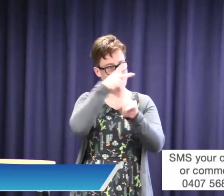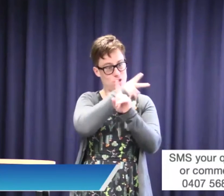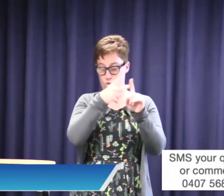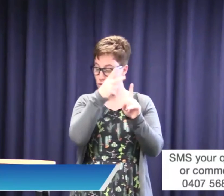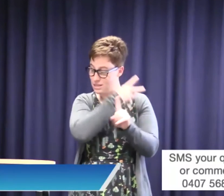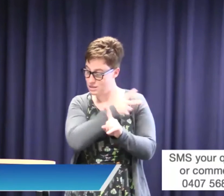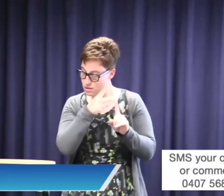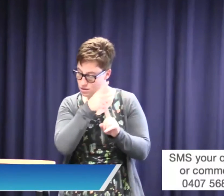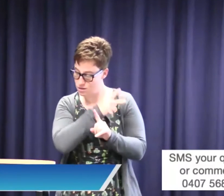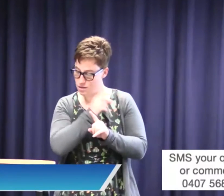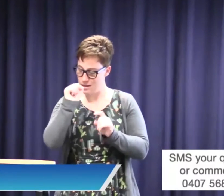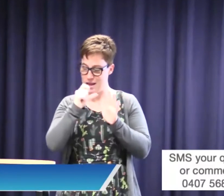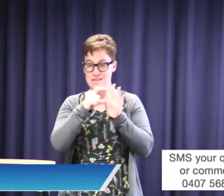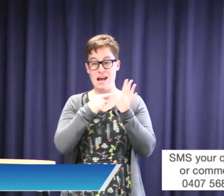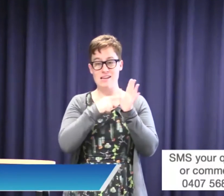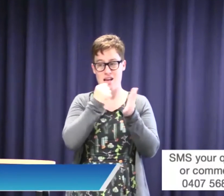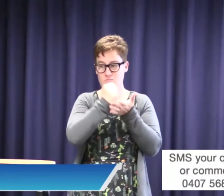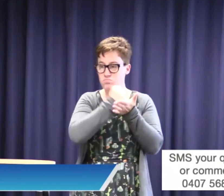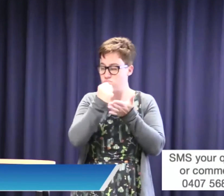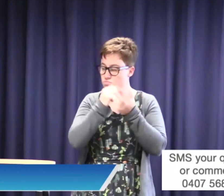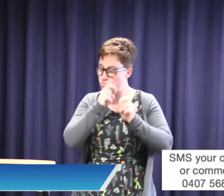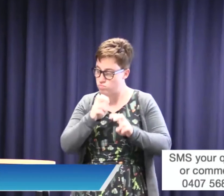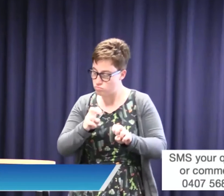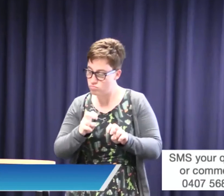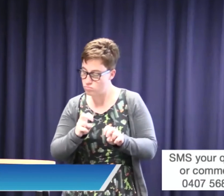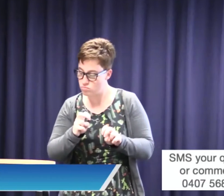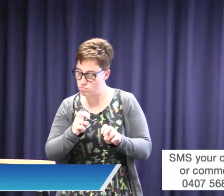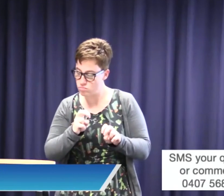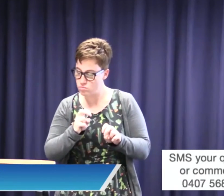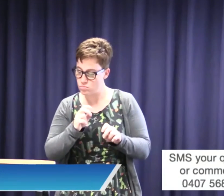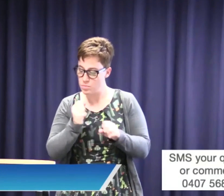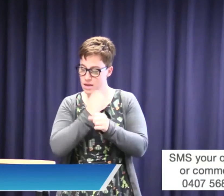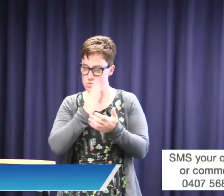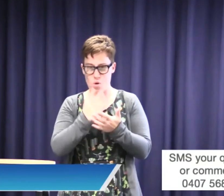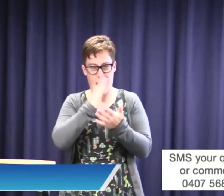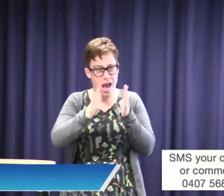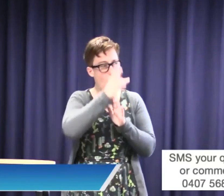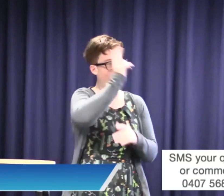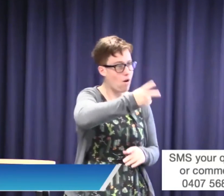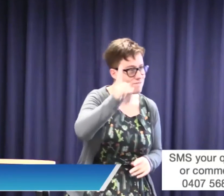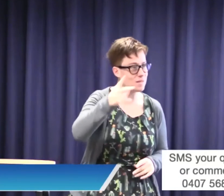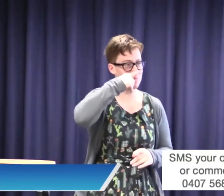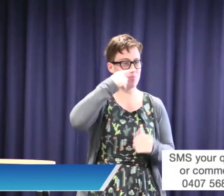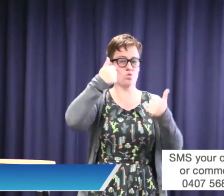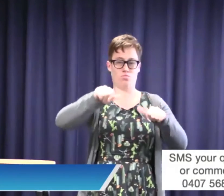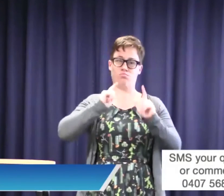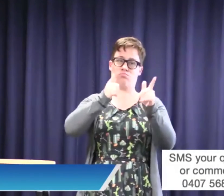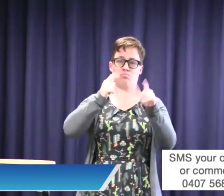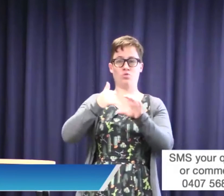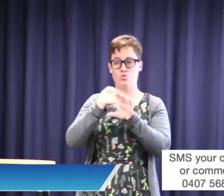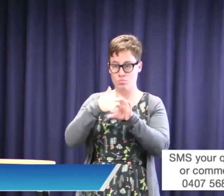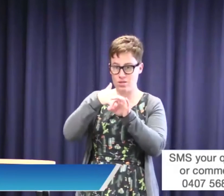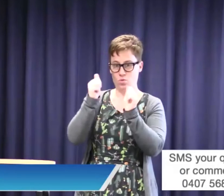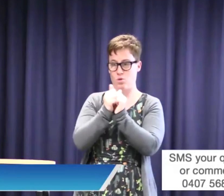The NDIA is currently reviewing the data about frequency of medical appointments and will determine whether the current allocation